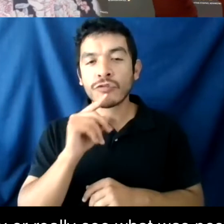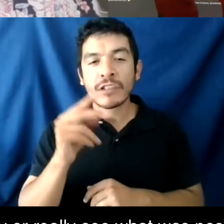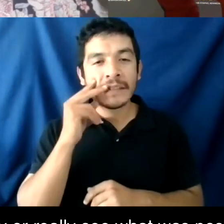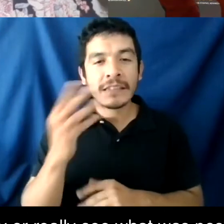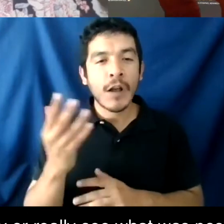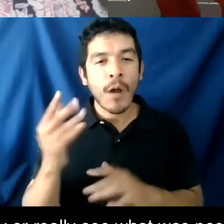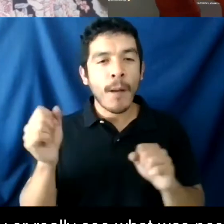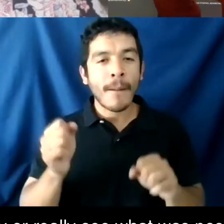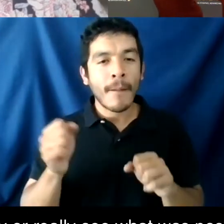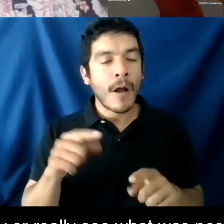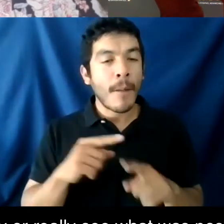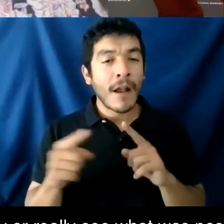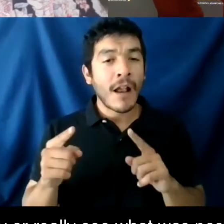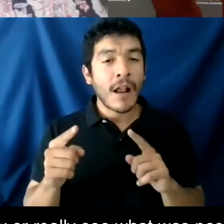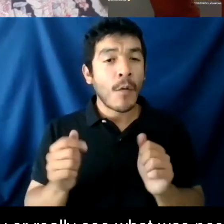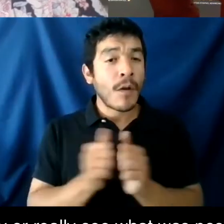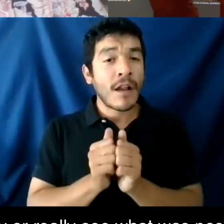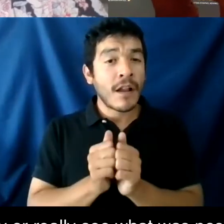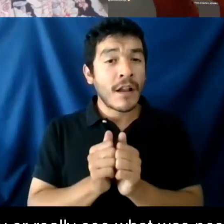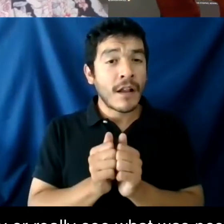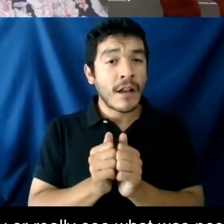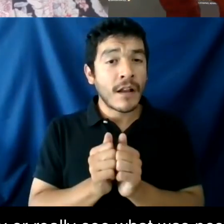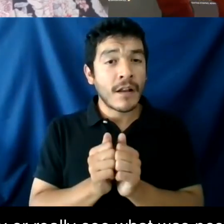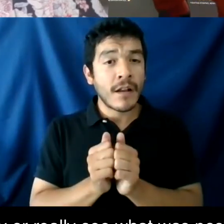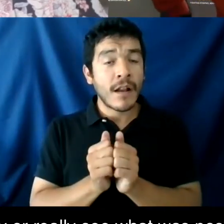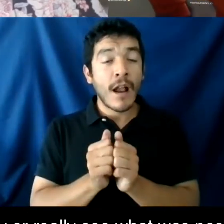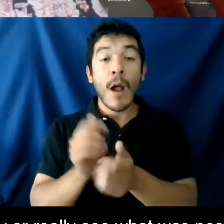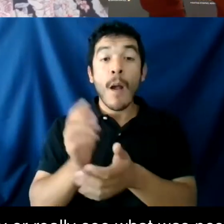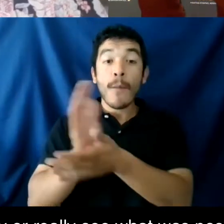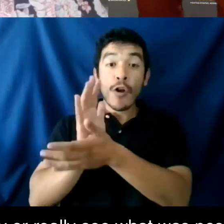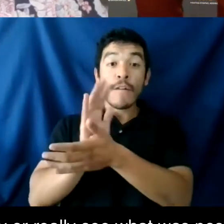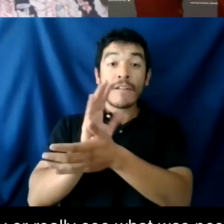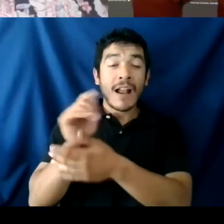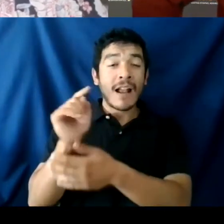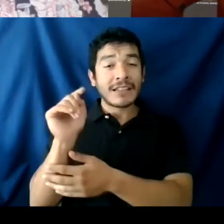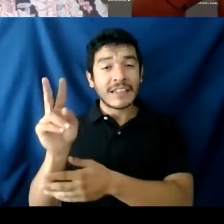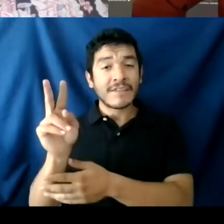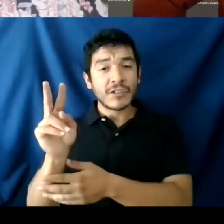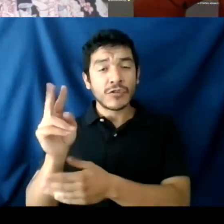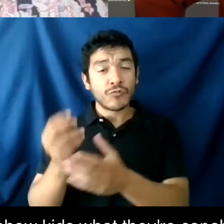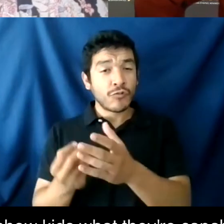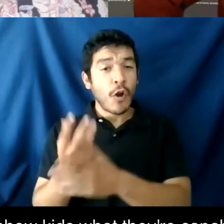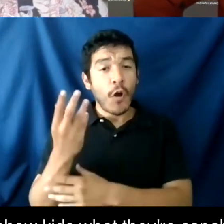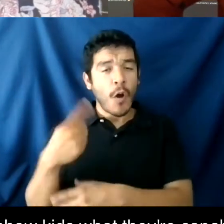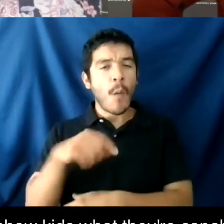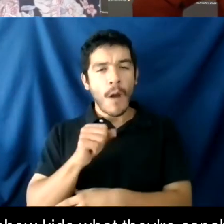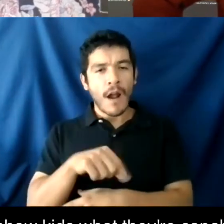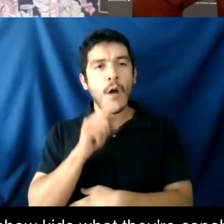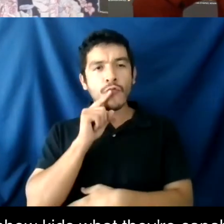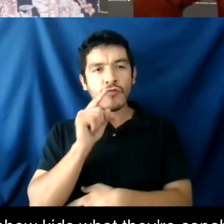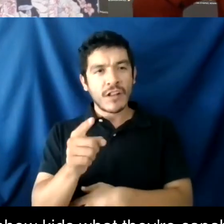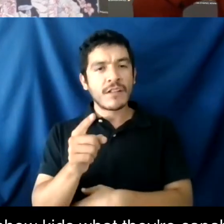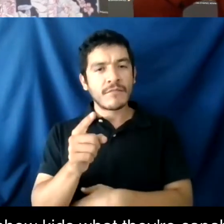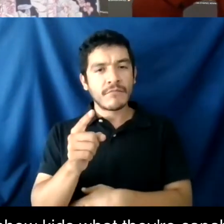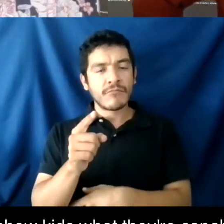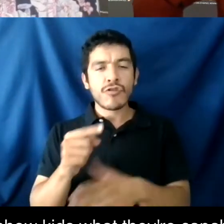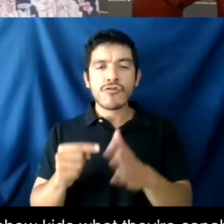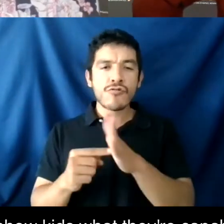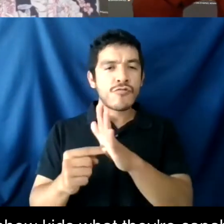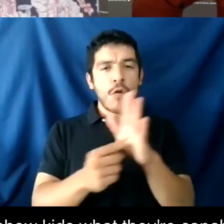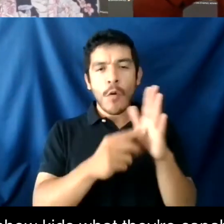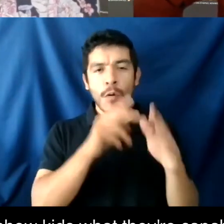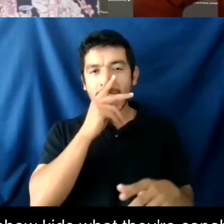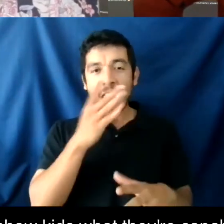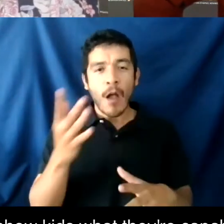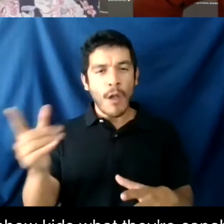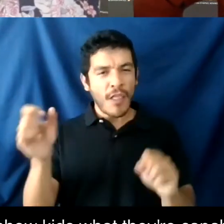was possible. But I think with film and television, we can really show kids